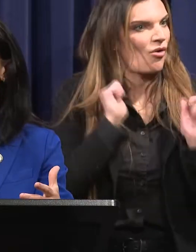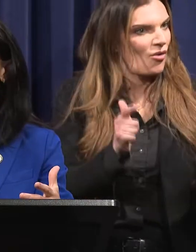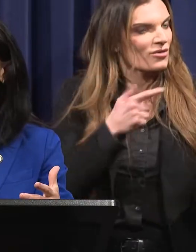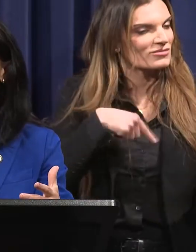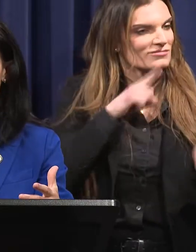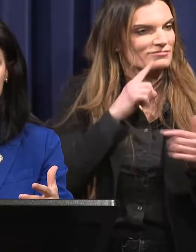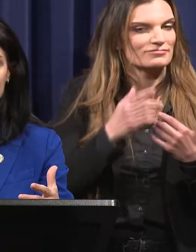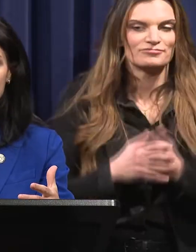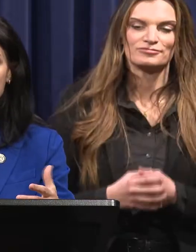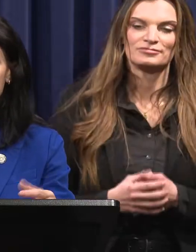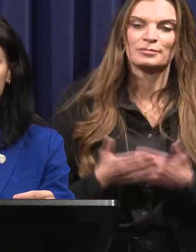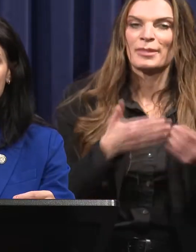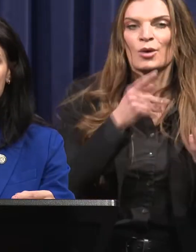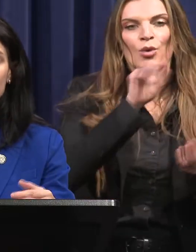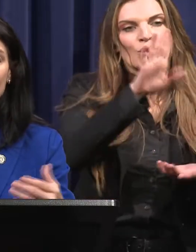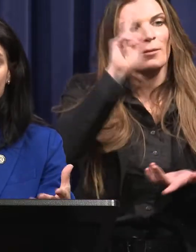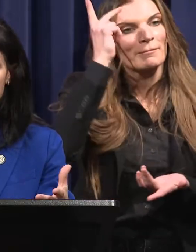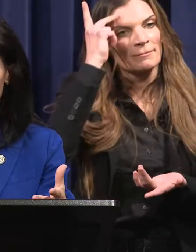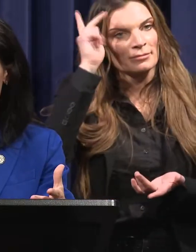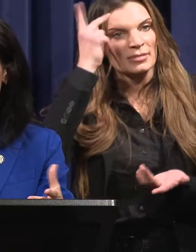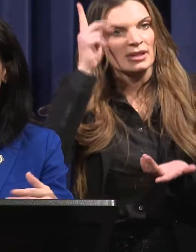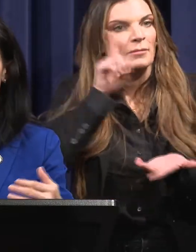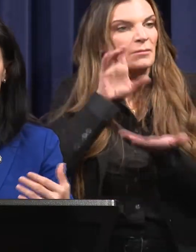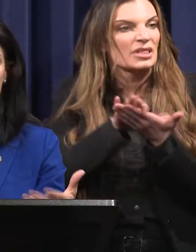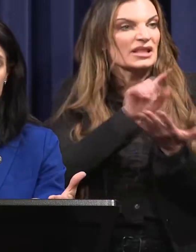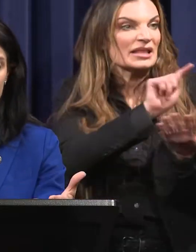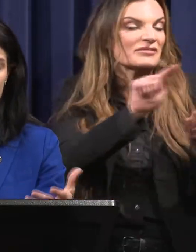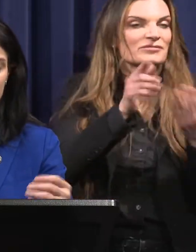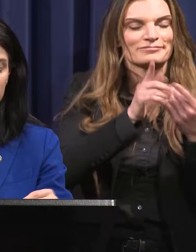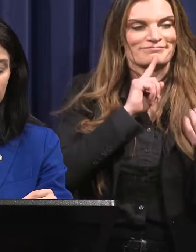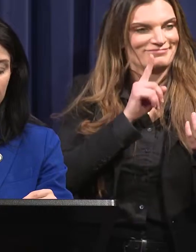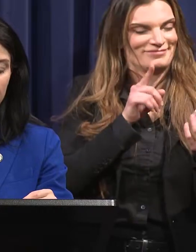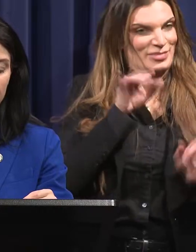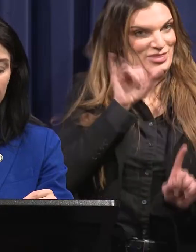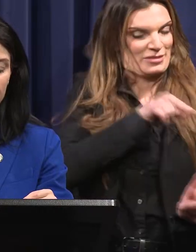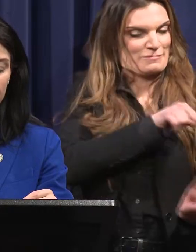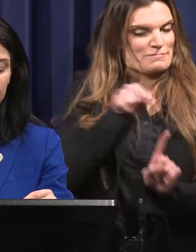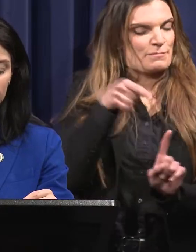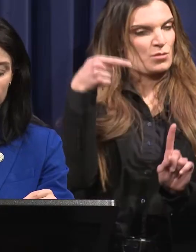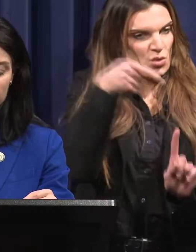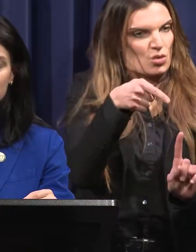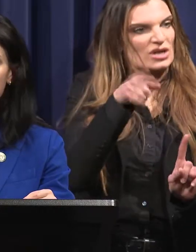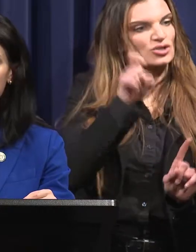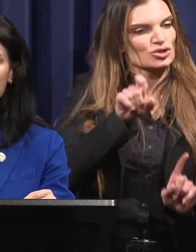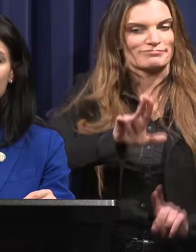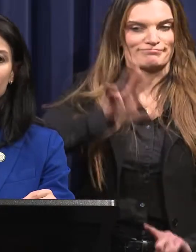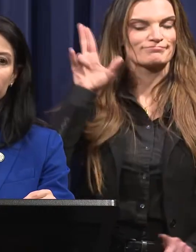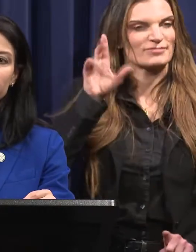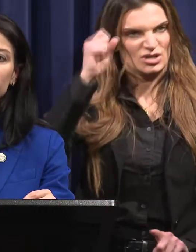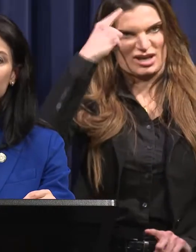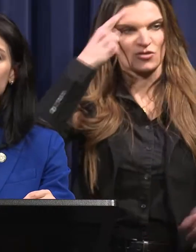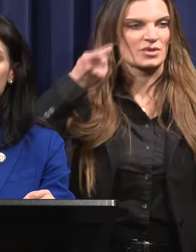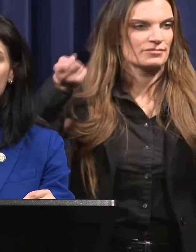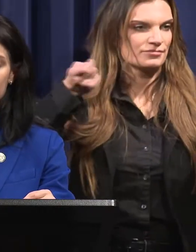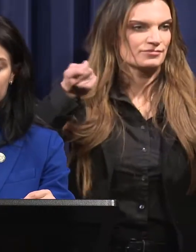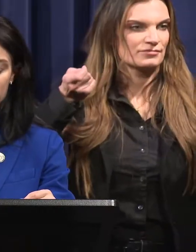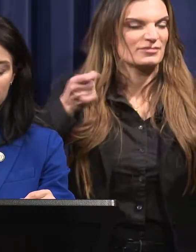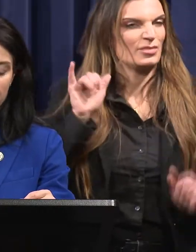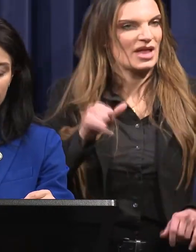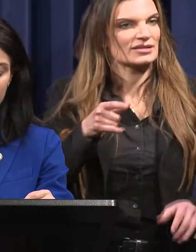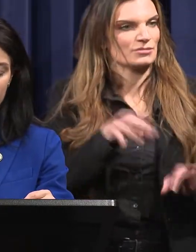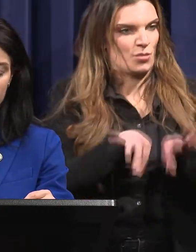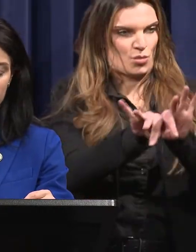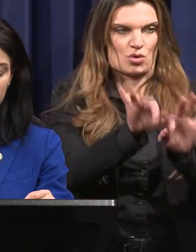you identify in terms of your political partisanship or affiliation. We're just talking about creating good